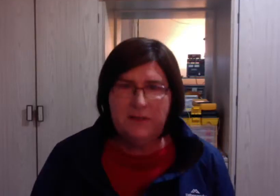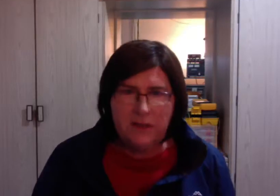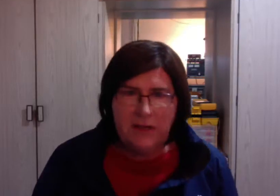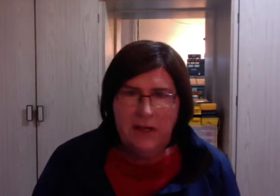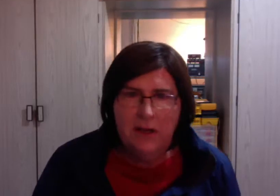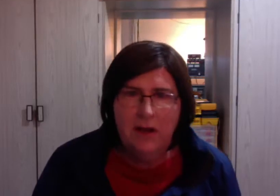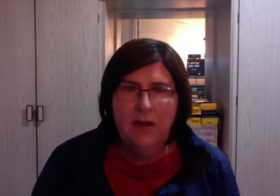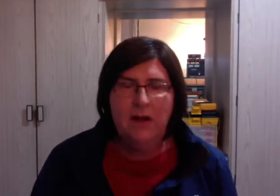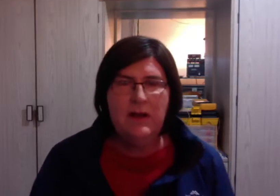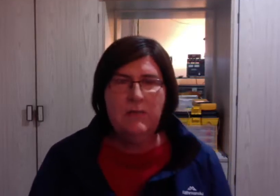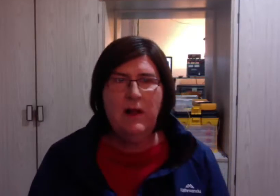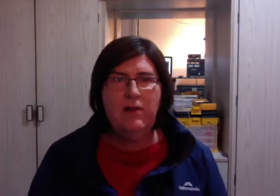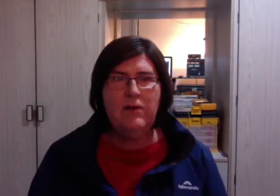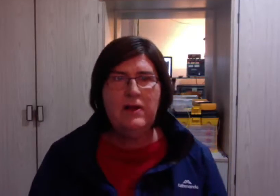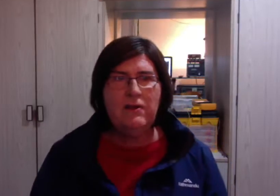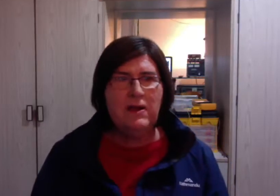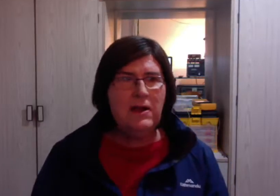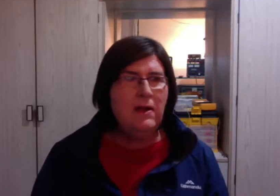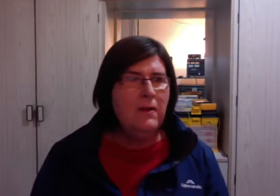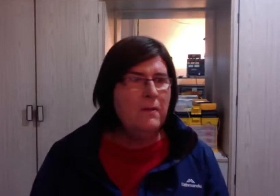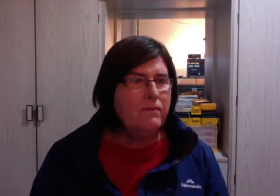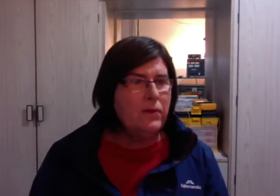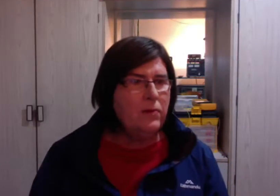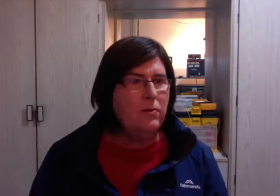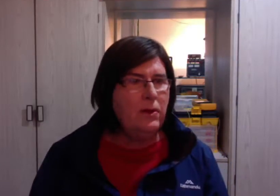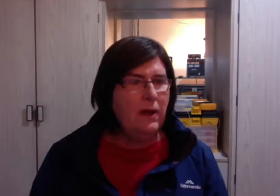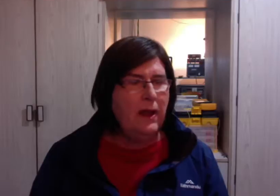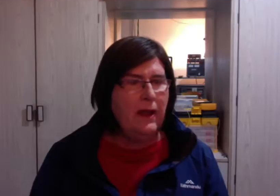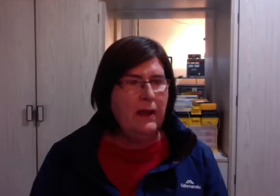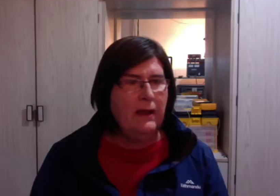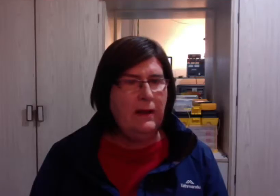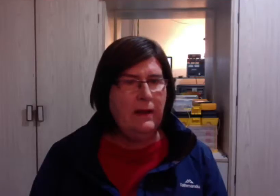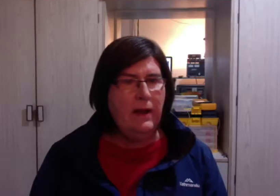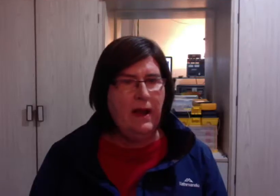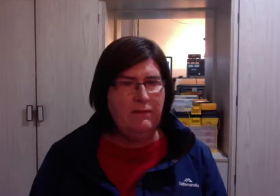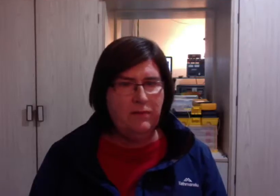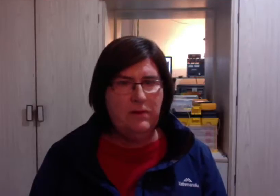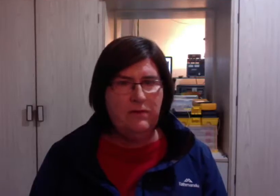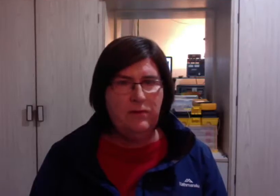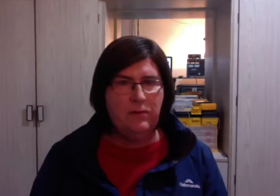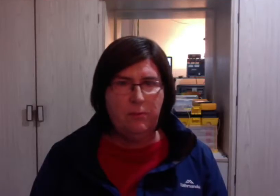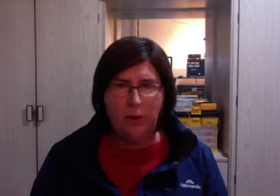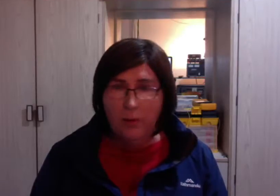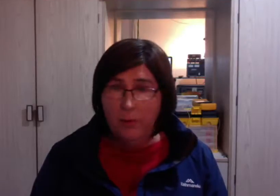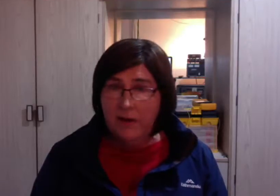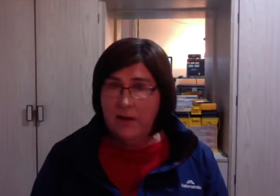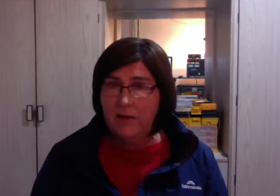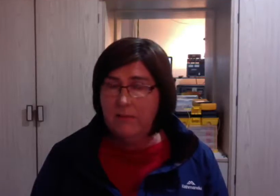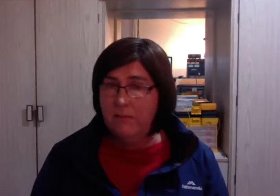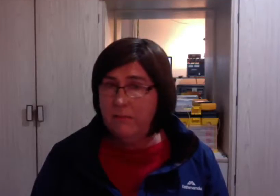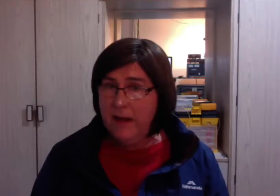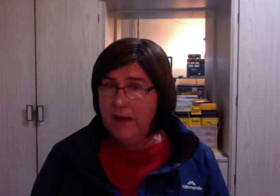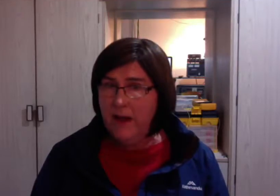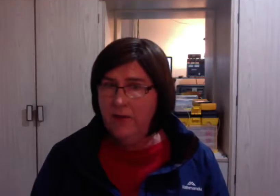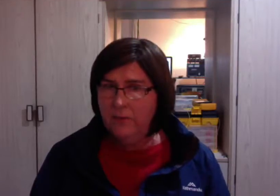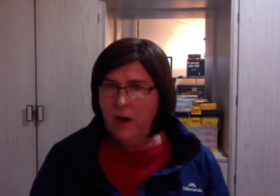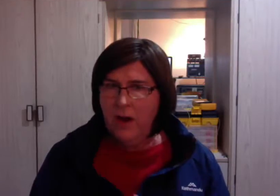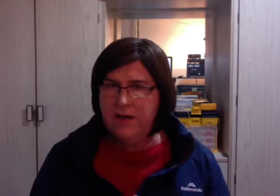Gunawarachi near Well 33, you will have to refuel probably in many cars. Mine, I didn't